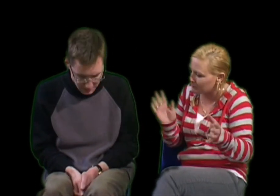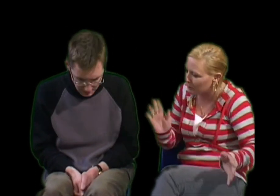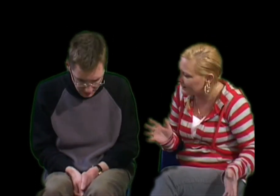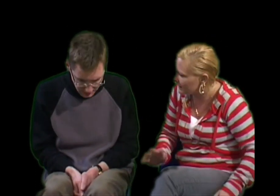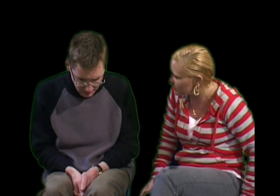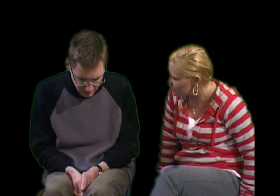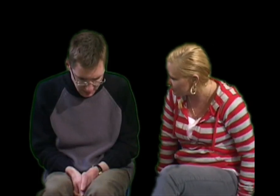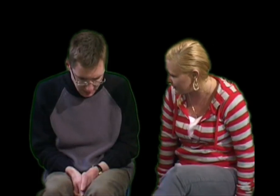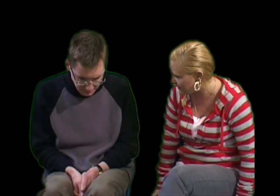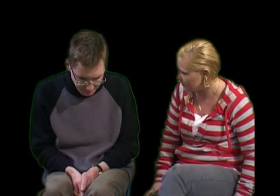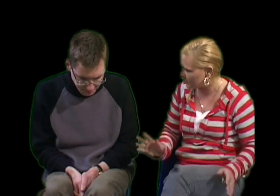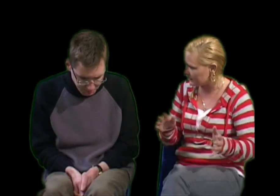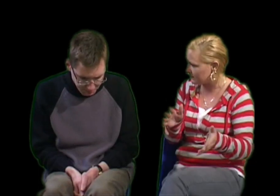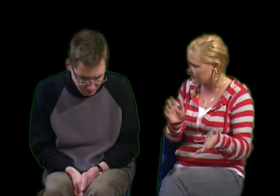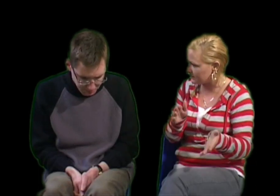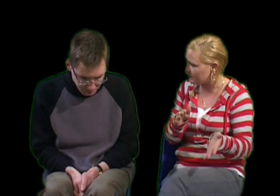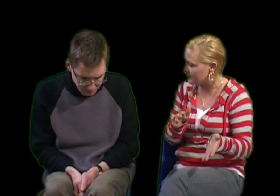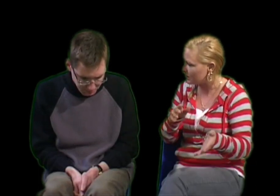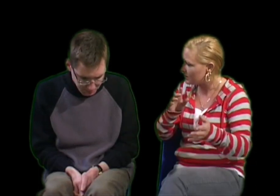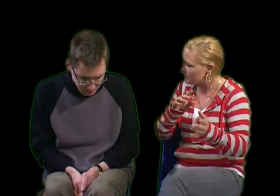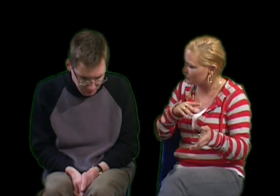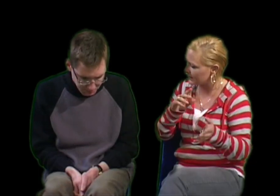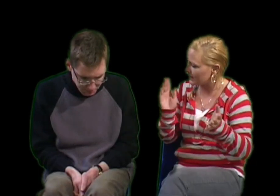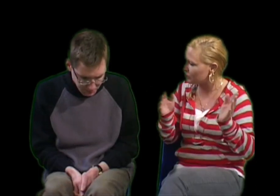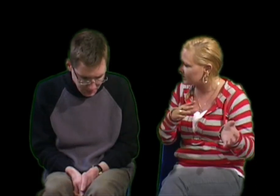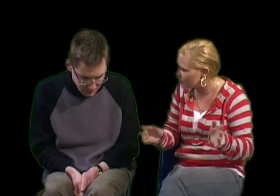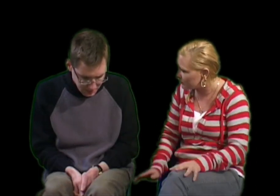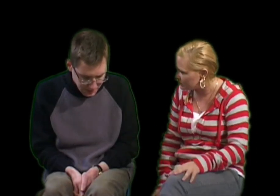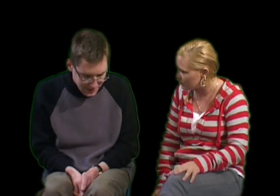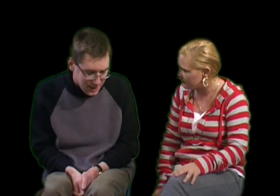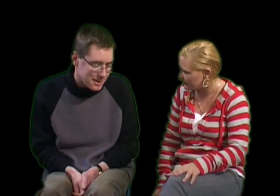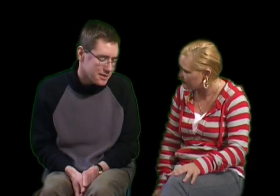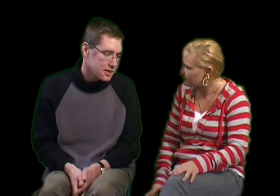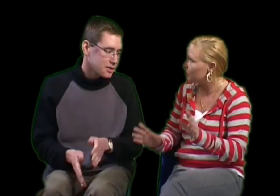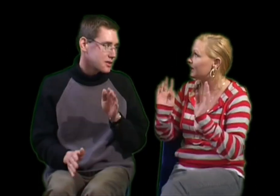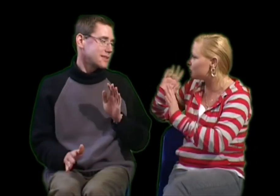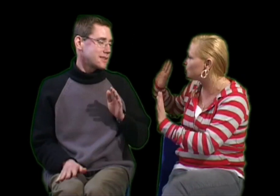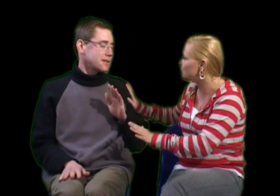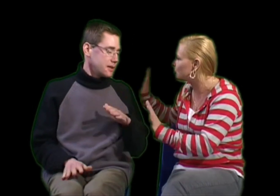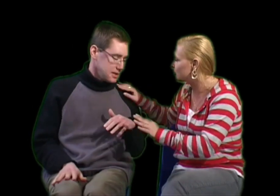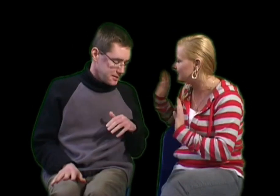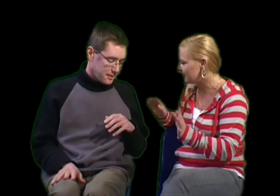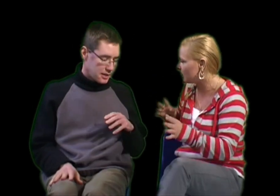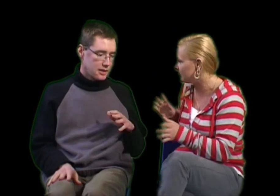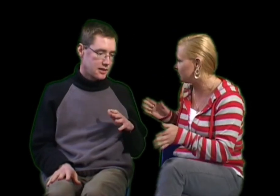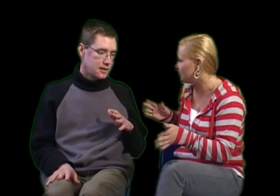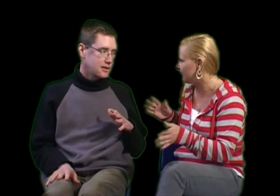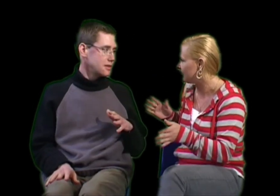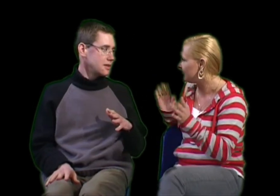I'm waiting here because it's a birthday, you know, making a meal. But, like, I'm going to send Arby to you over. Right, send Arby to you over.